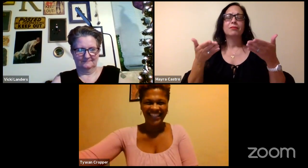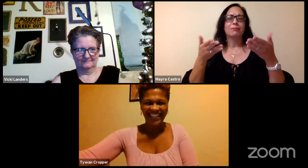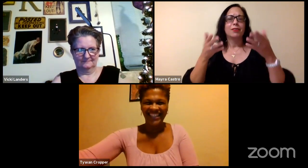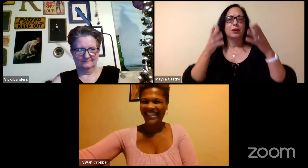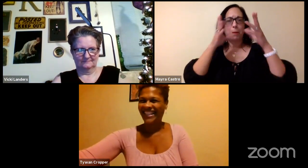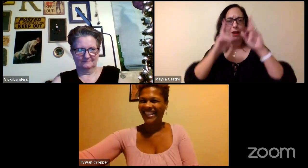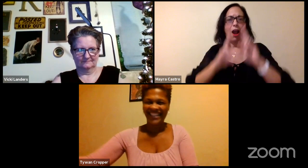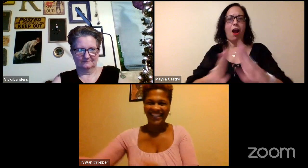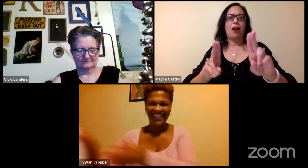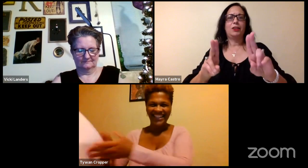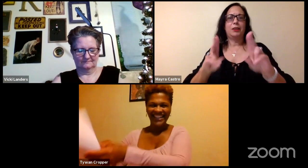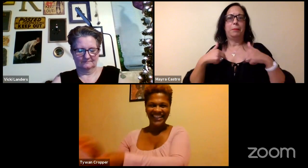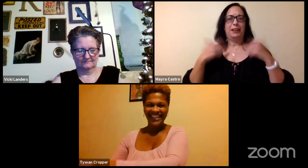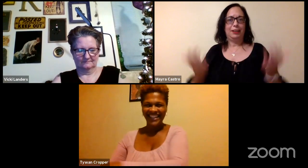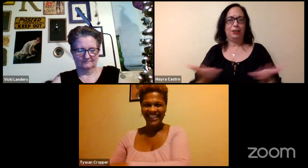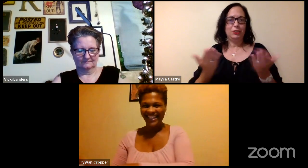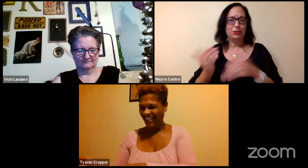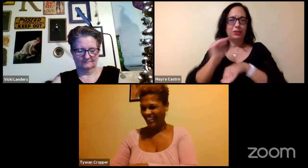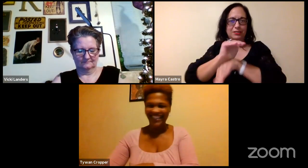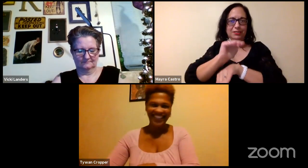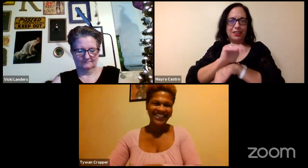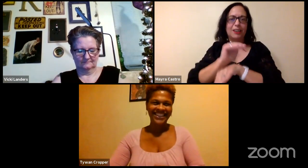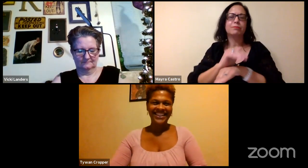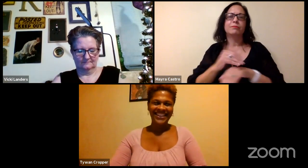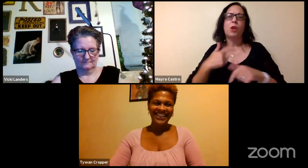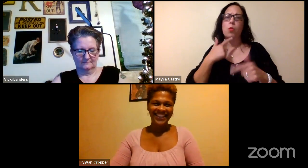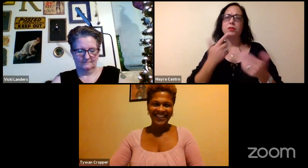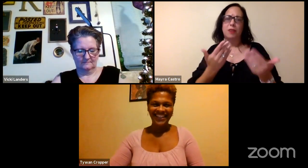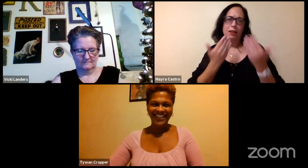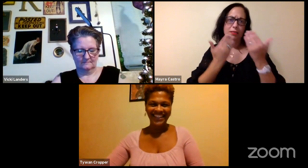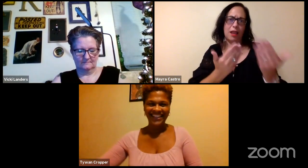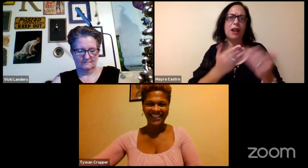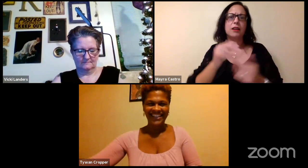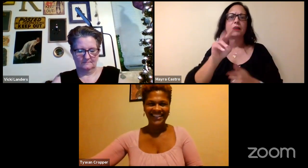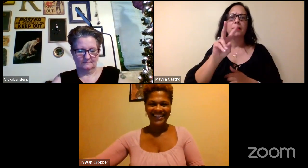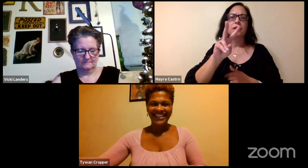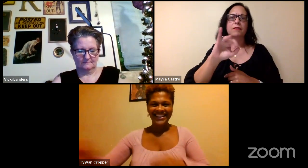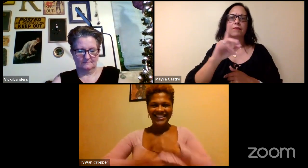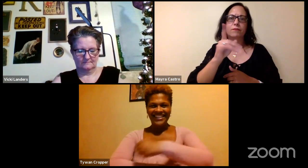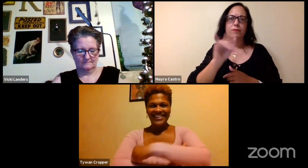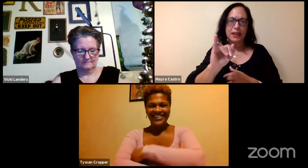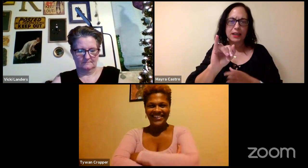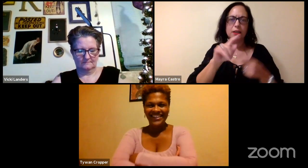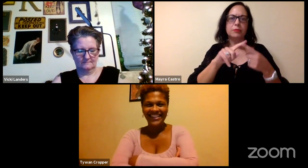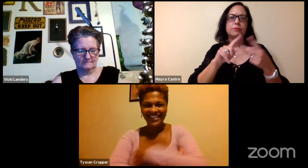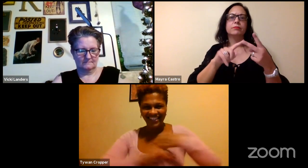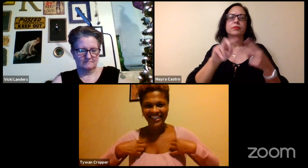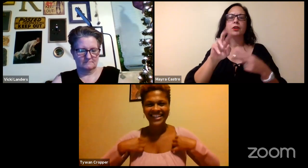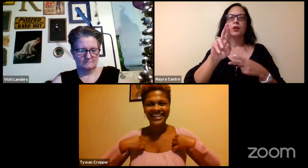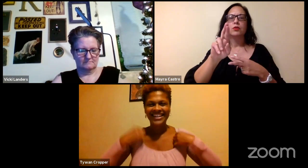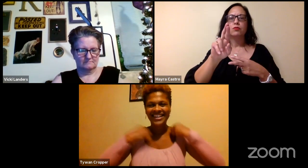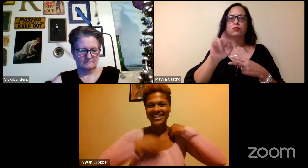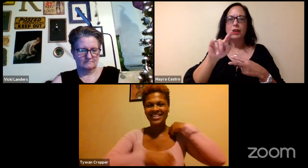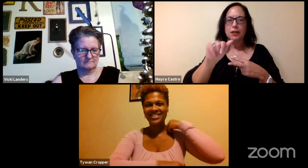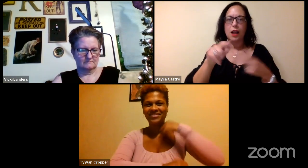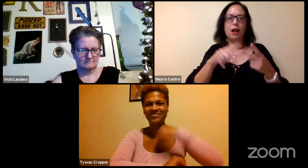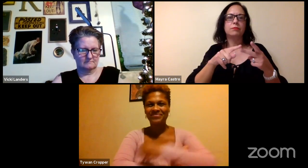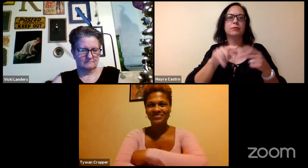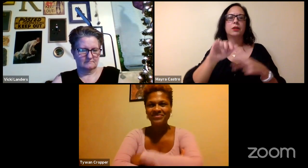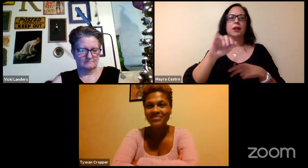Thank you, Taiwan. Thank you so much. It's an honor to be here this evening. I want to thank